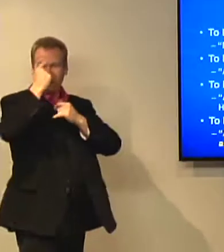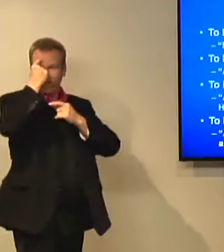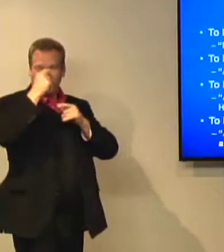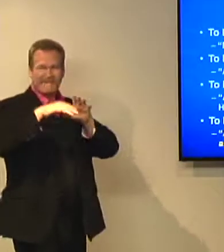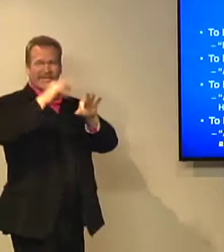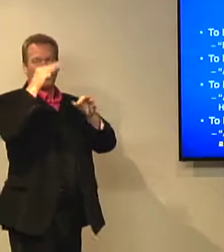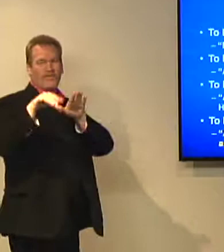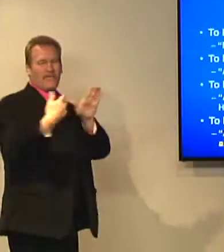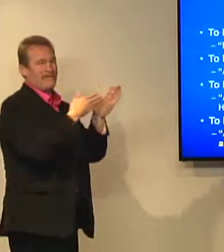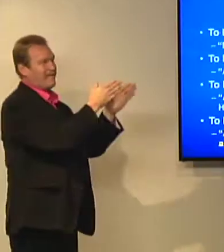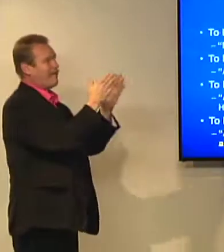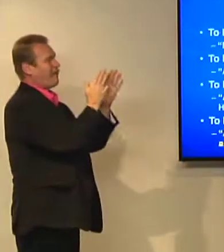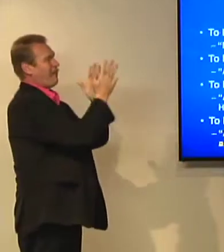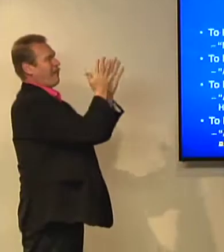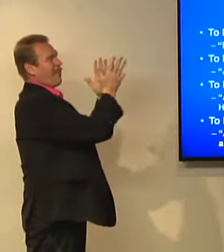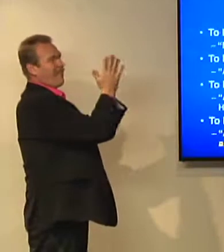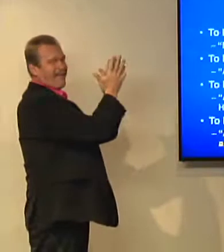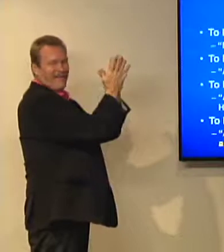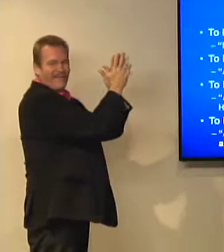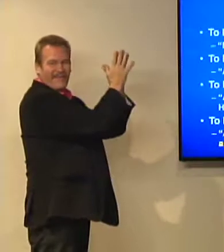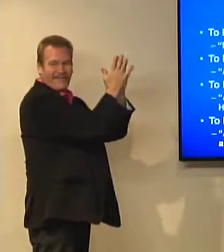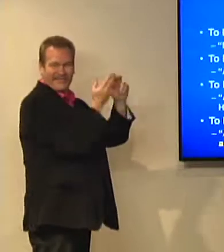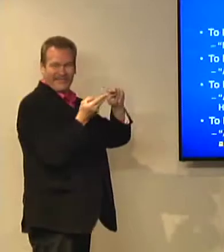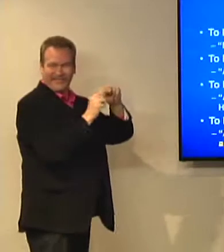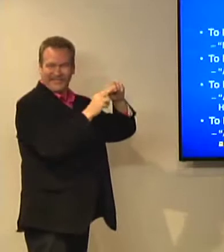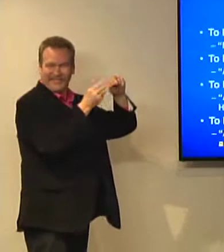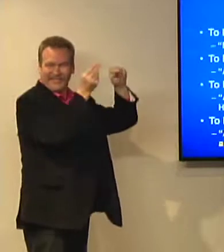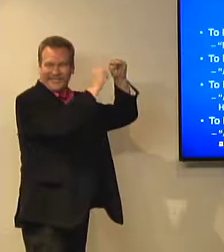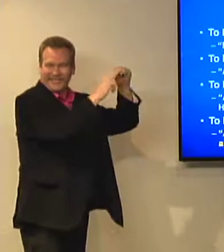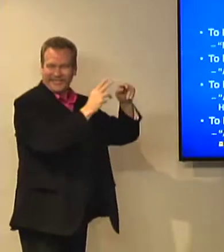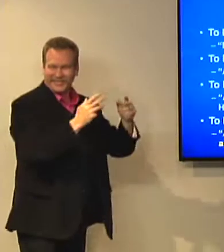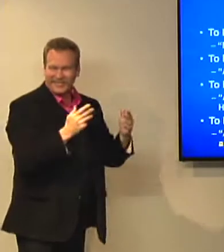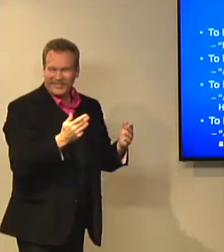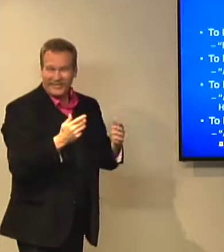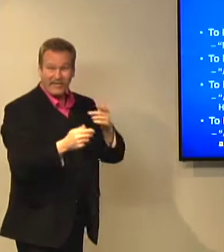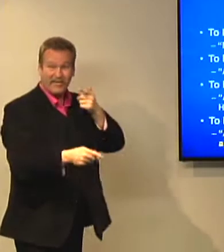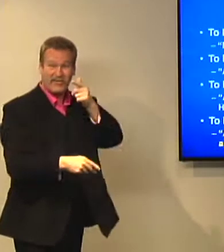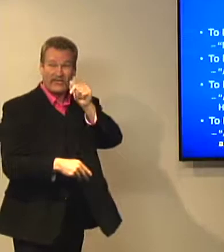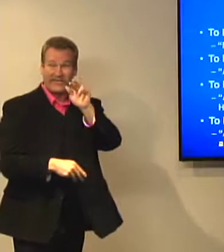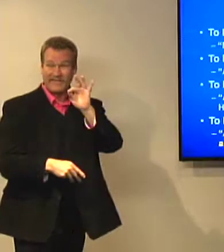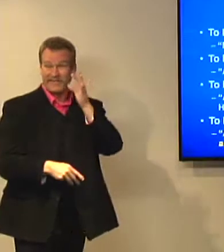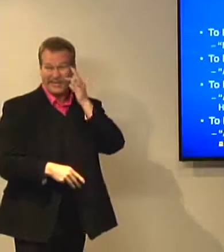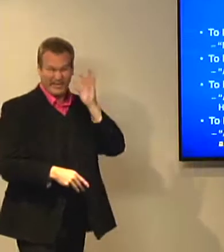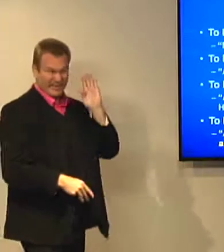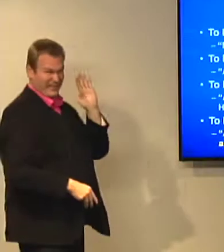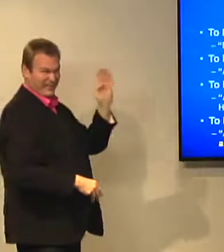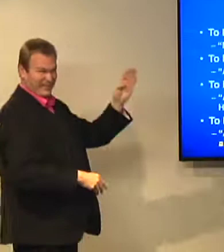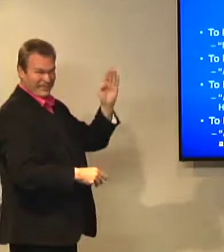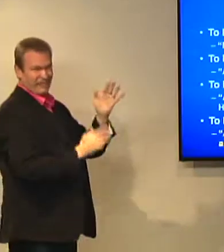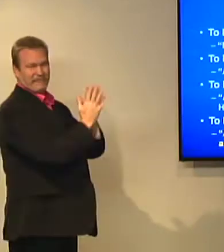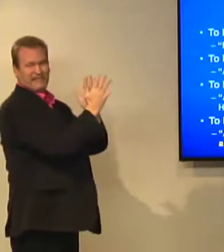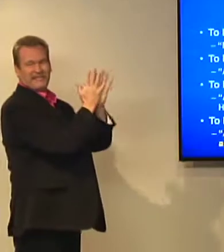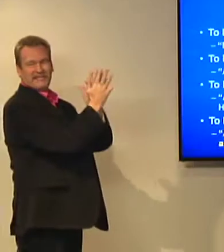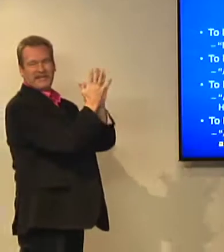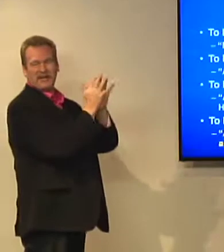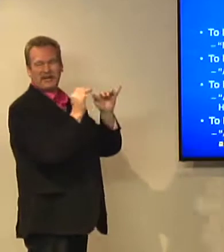roads and you find the shortcuts. But even the shortcuts start to have more and more traffic as time passes